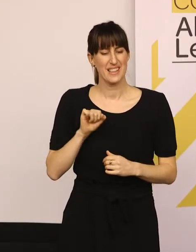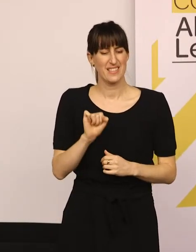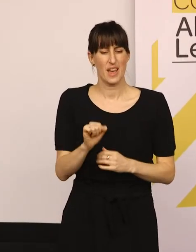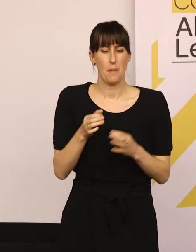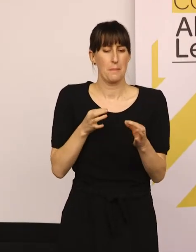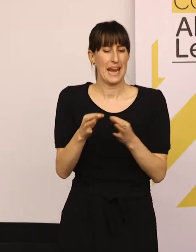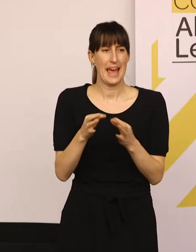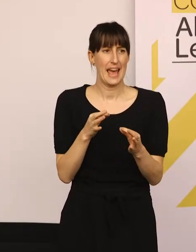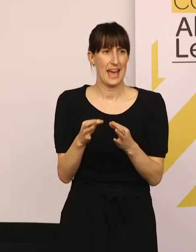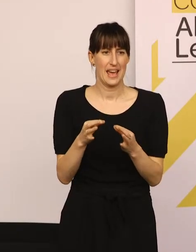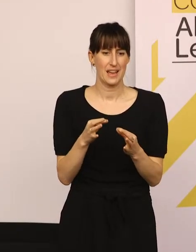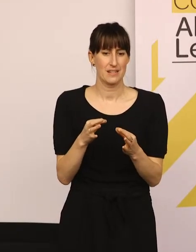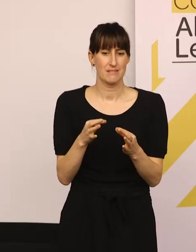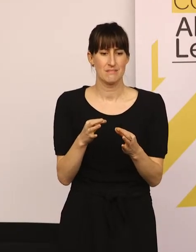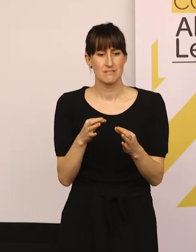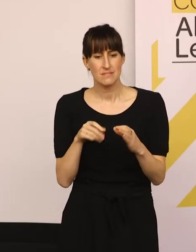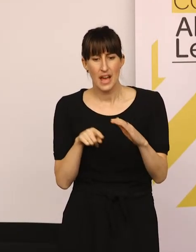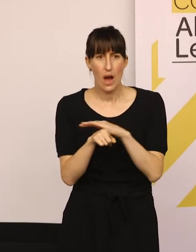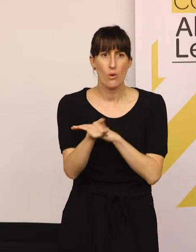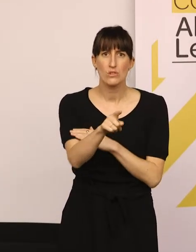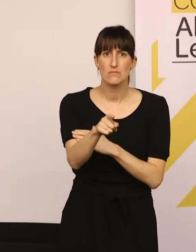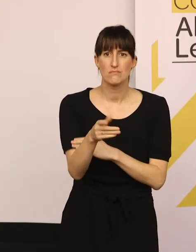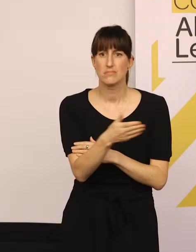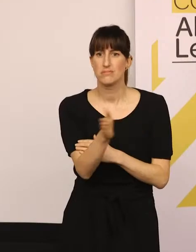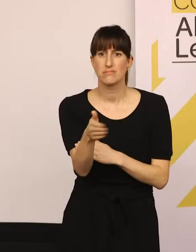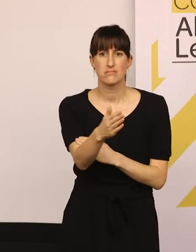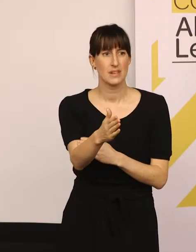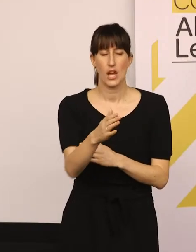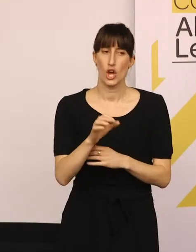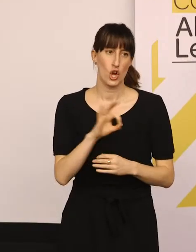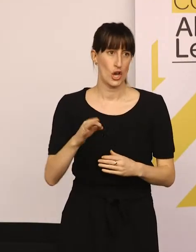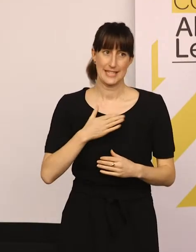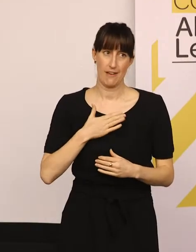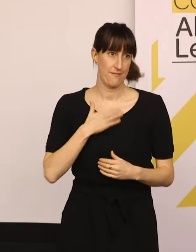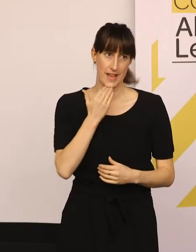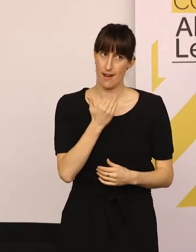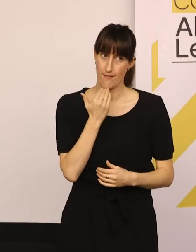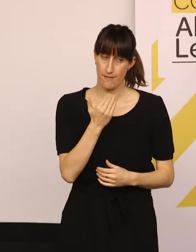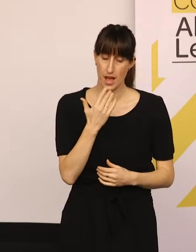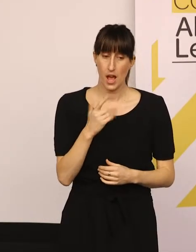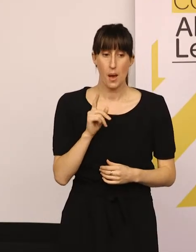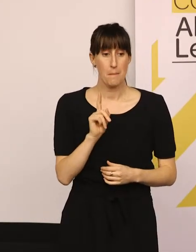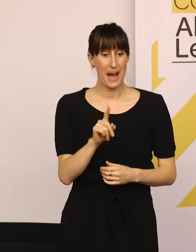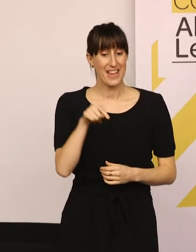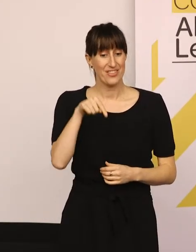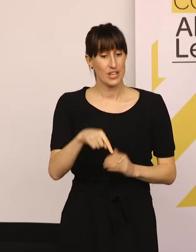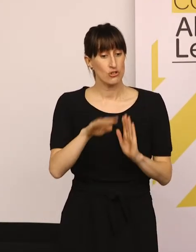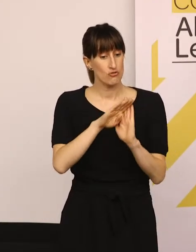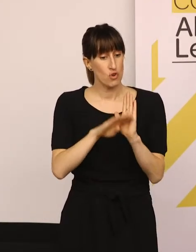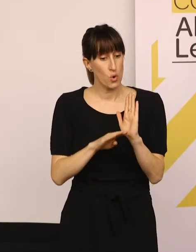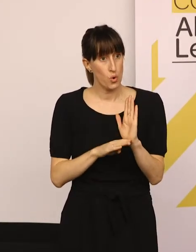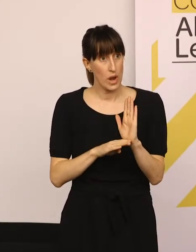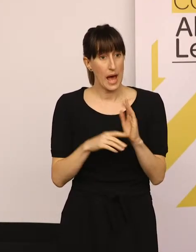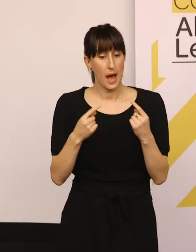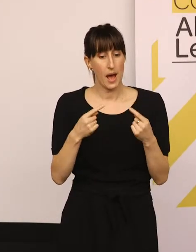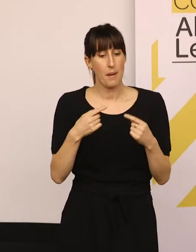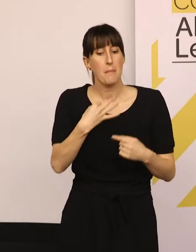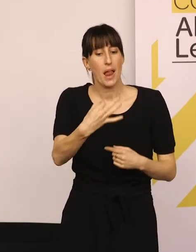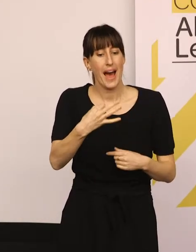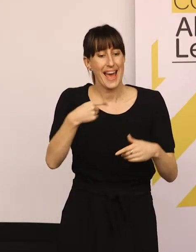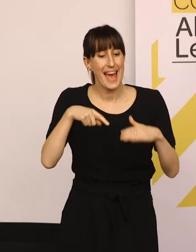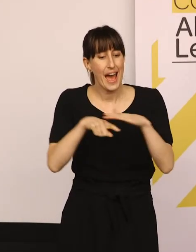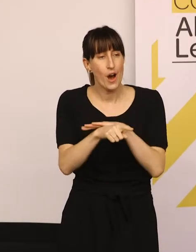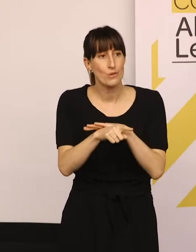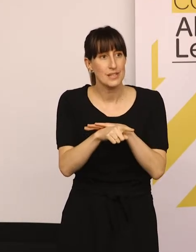allowing an exemption to proceed safely. That changes from today. So from today, people in managed isolation